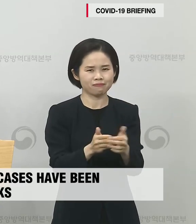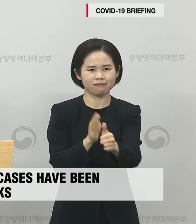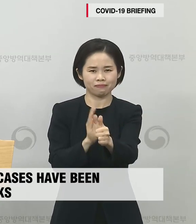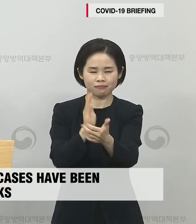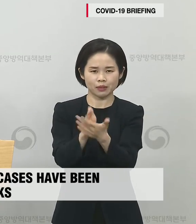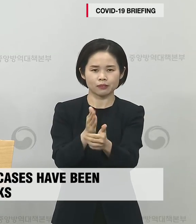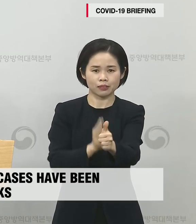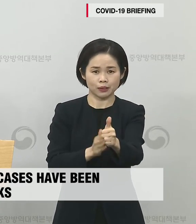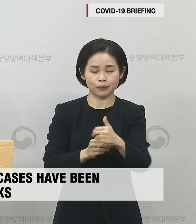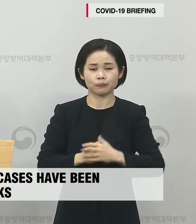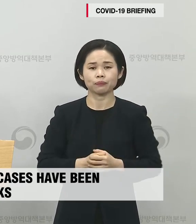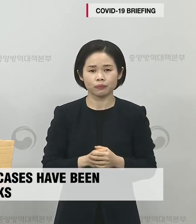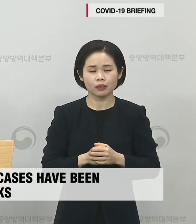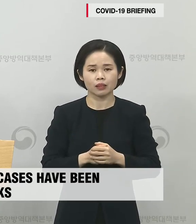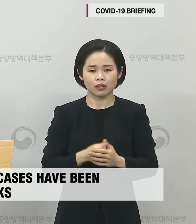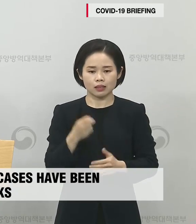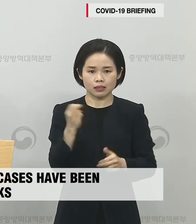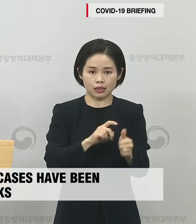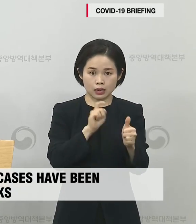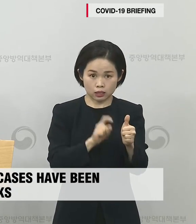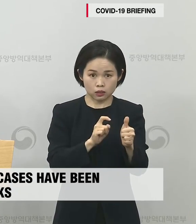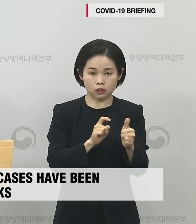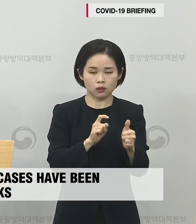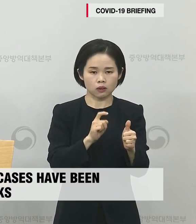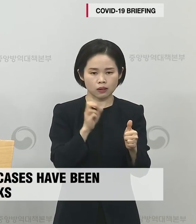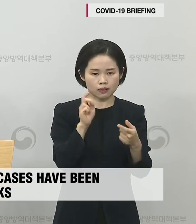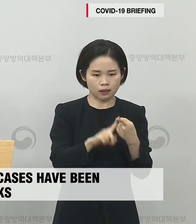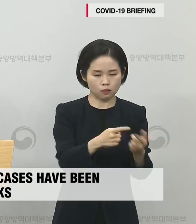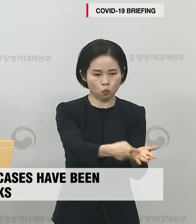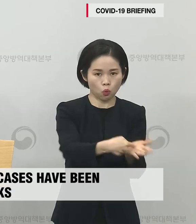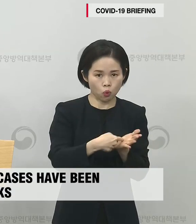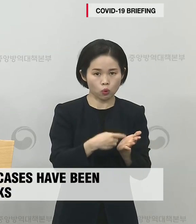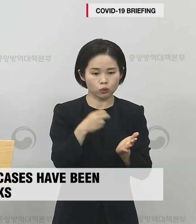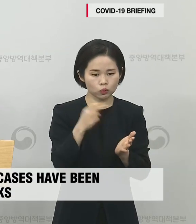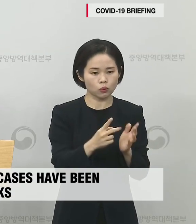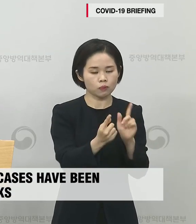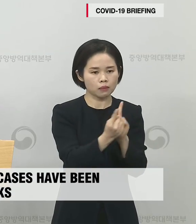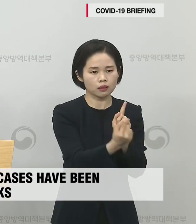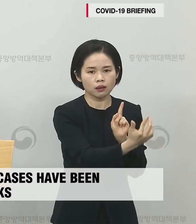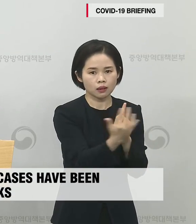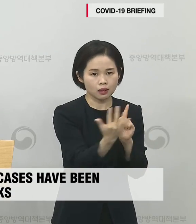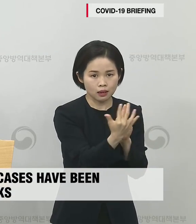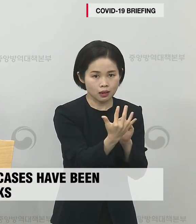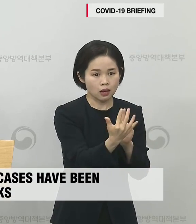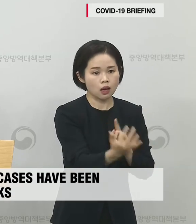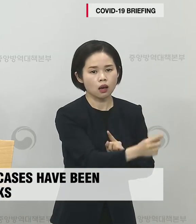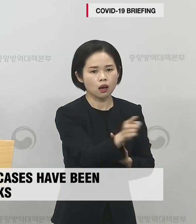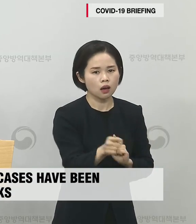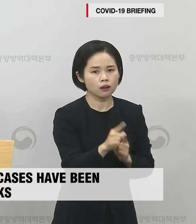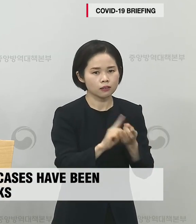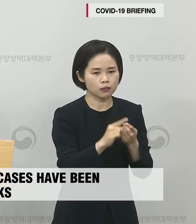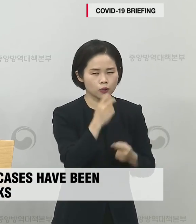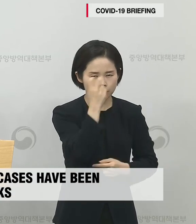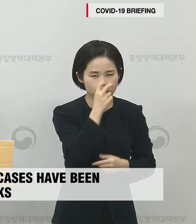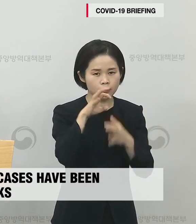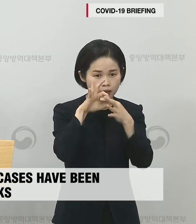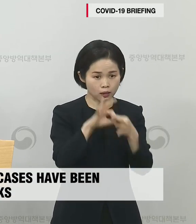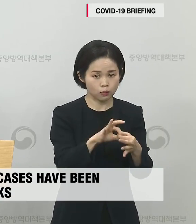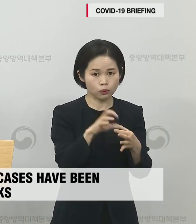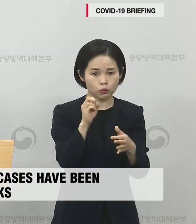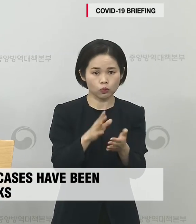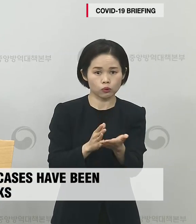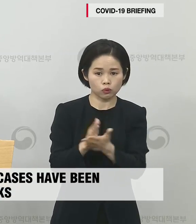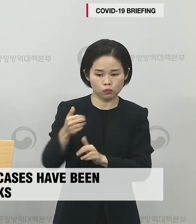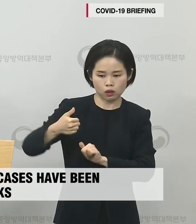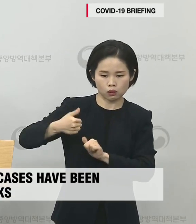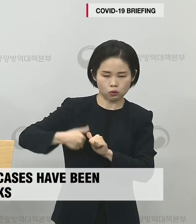have been discharged and returning back to their schools or offices. And when they are discharged, they will not